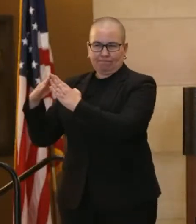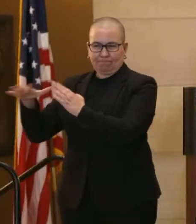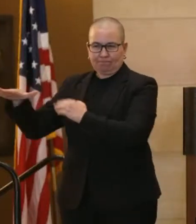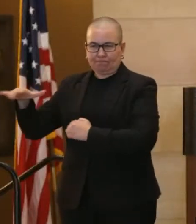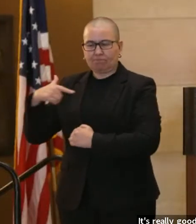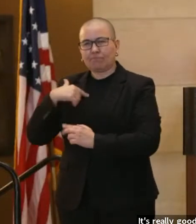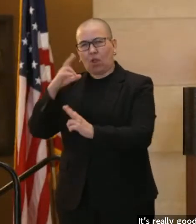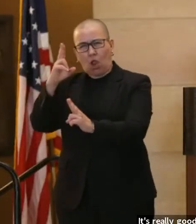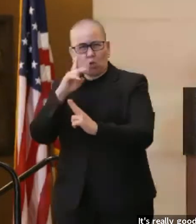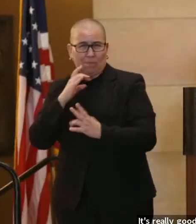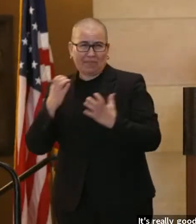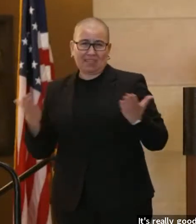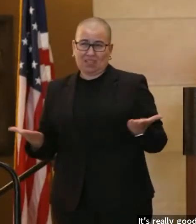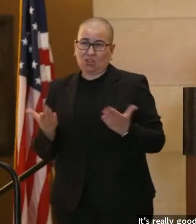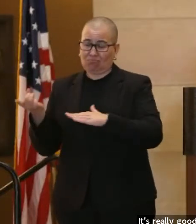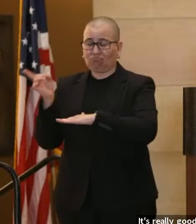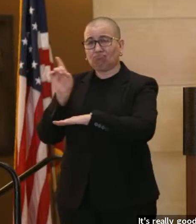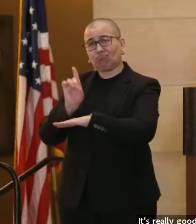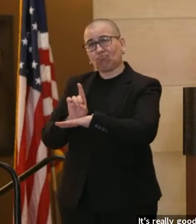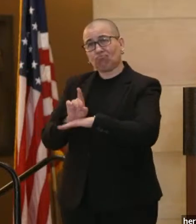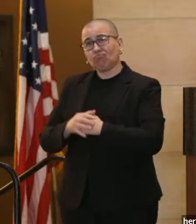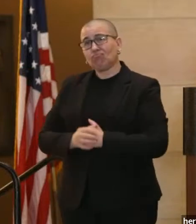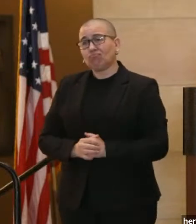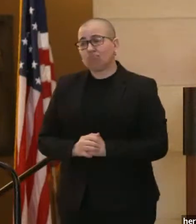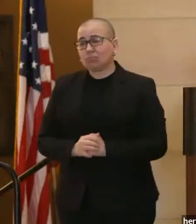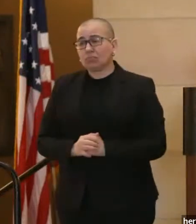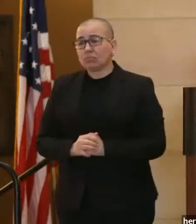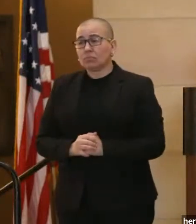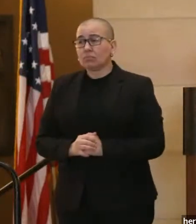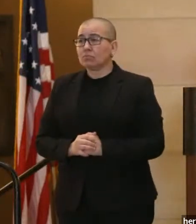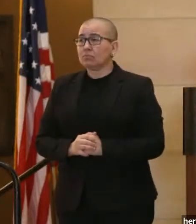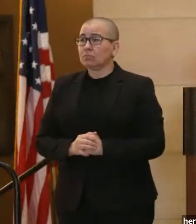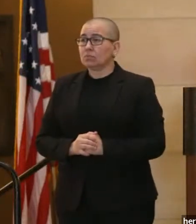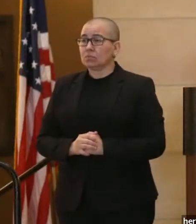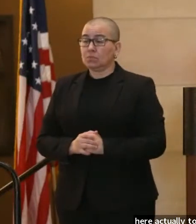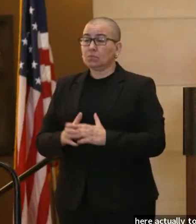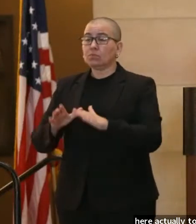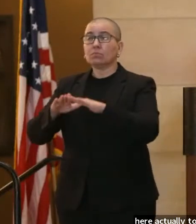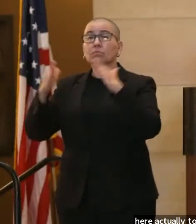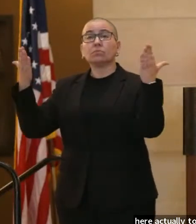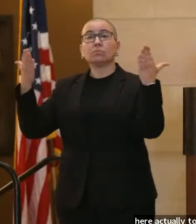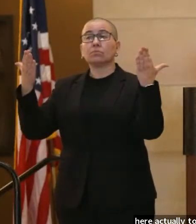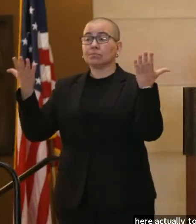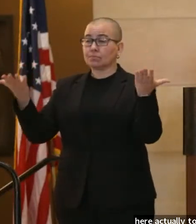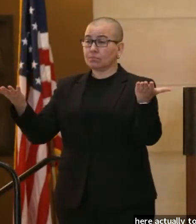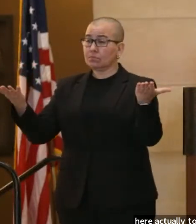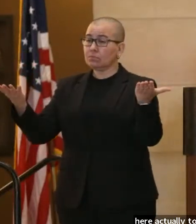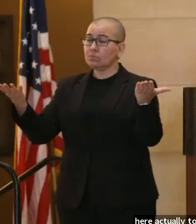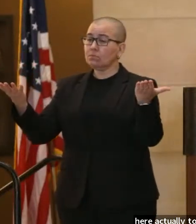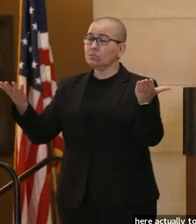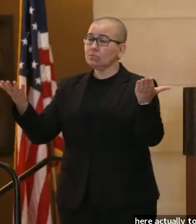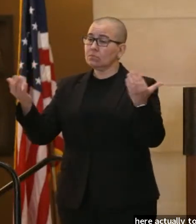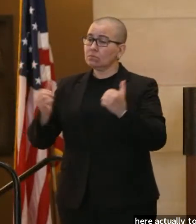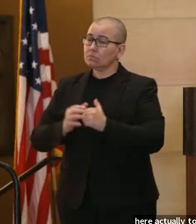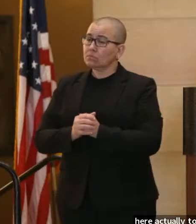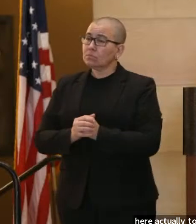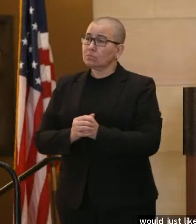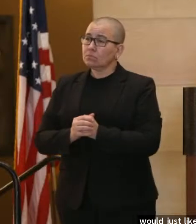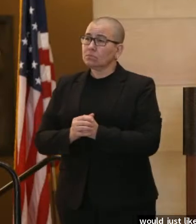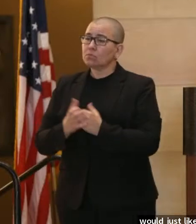actually, to be able to do the opening prayer. And I would just like to, you know, say a few words about